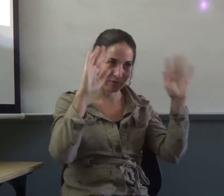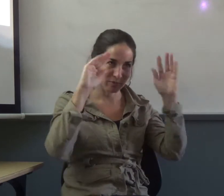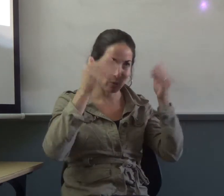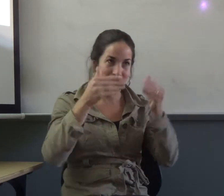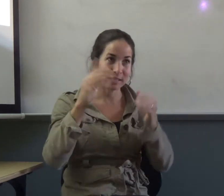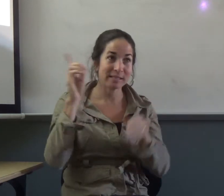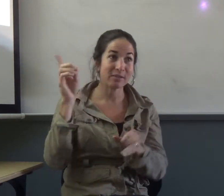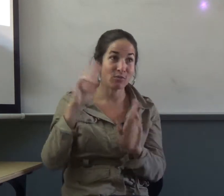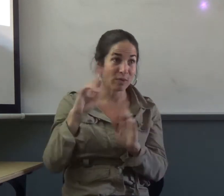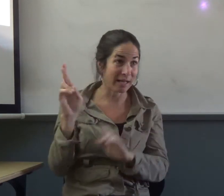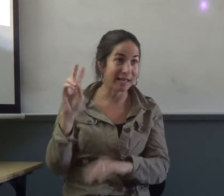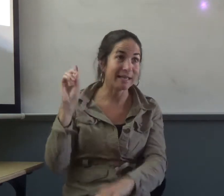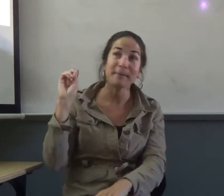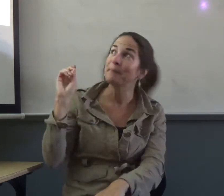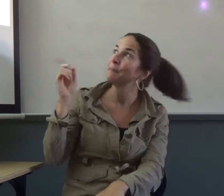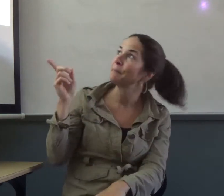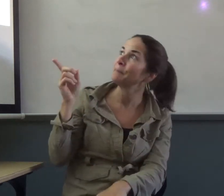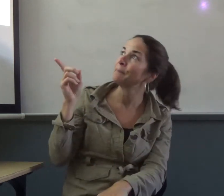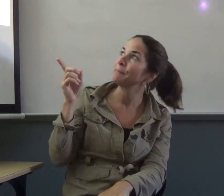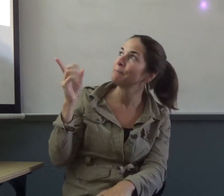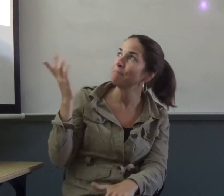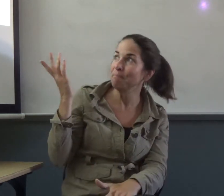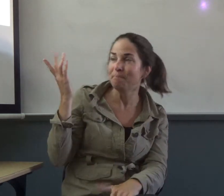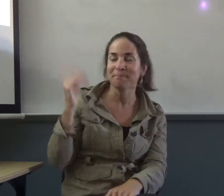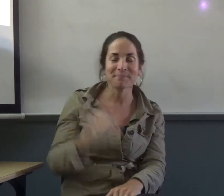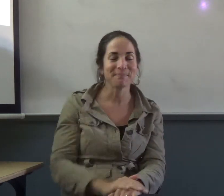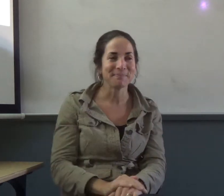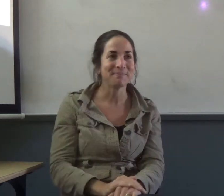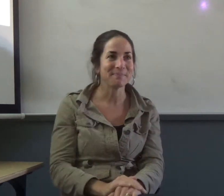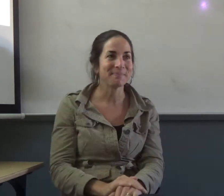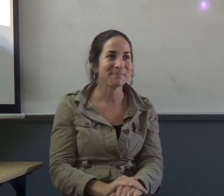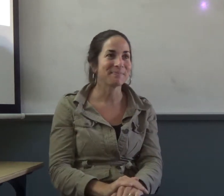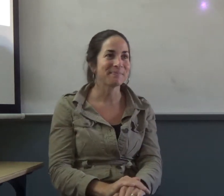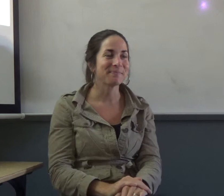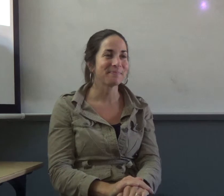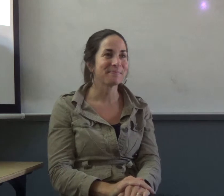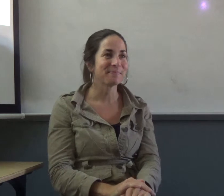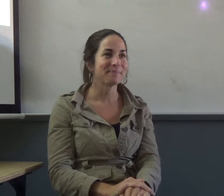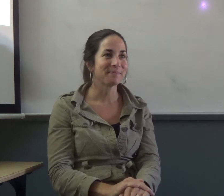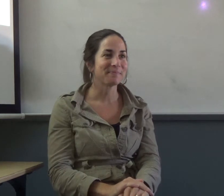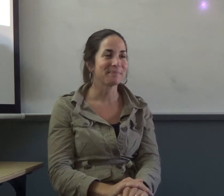ready? You guys got to pay close attention. You ready? That was a Halloween one.